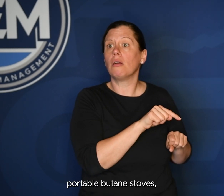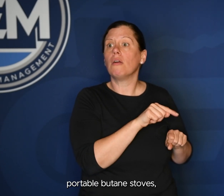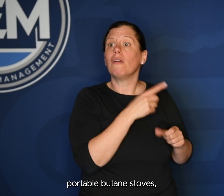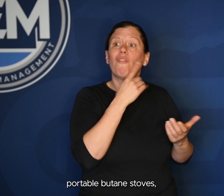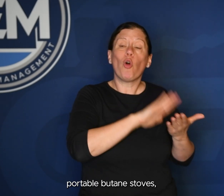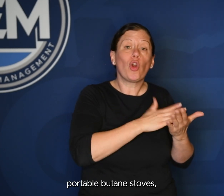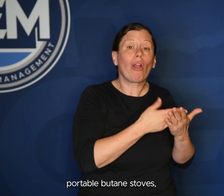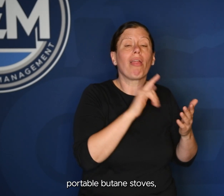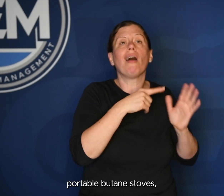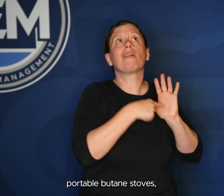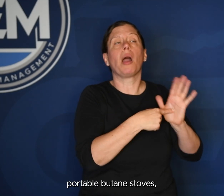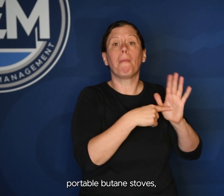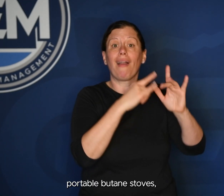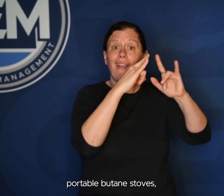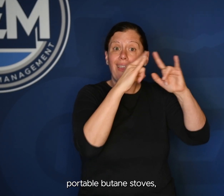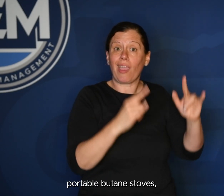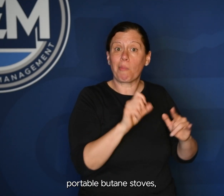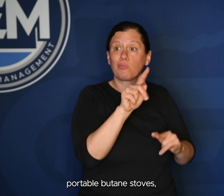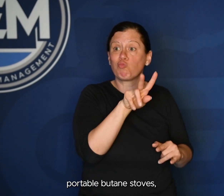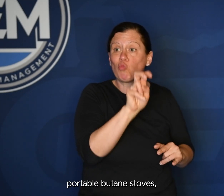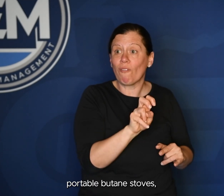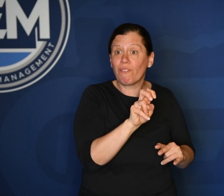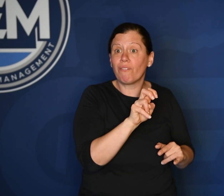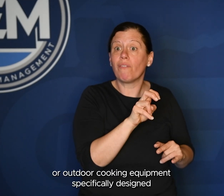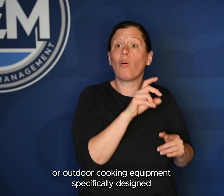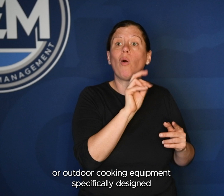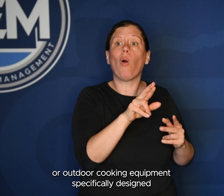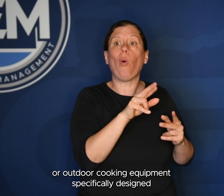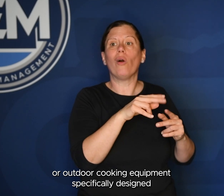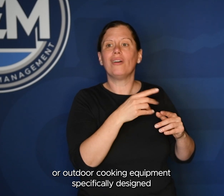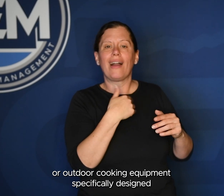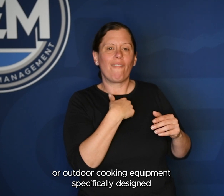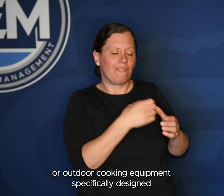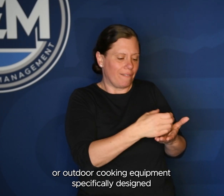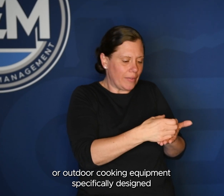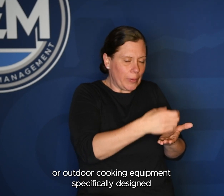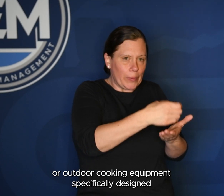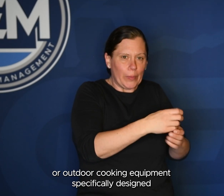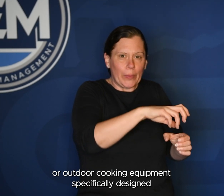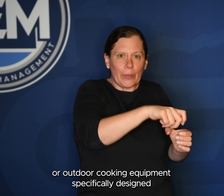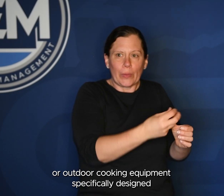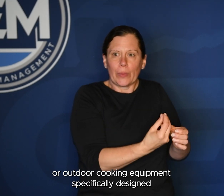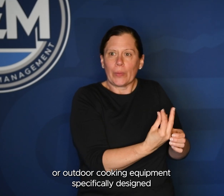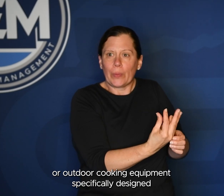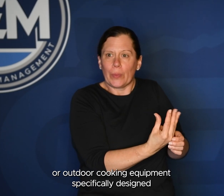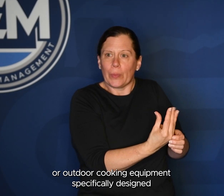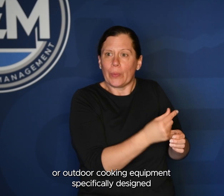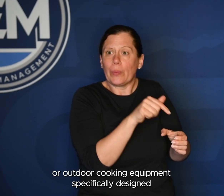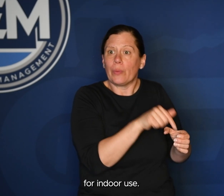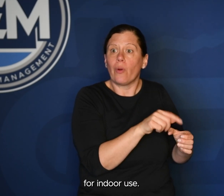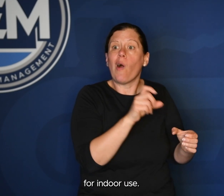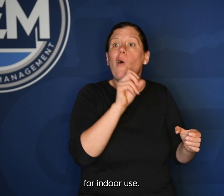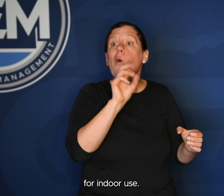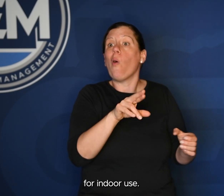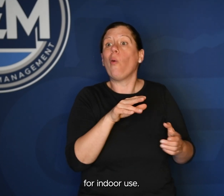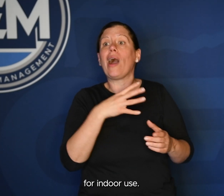portable butane stoves, or outdoor cooking equipment specifically designed for indoor